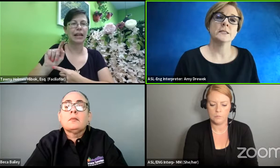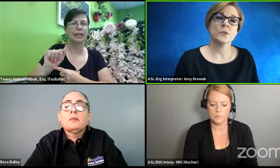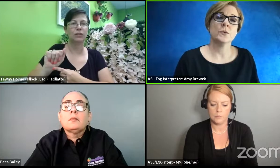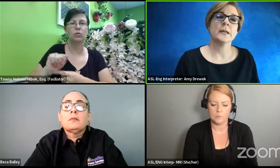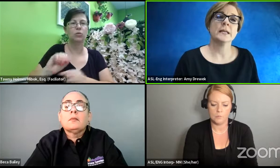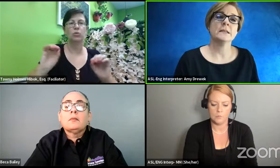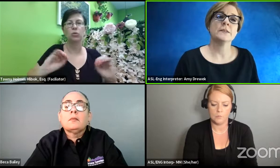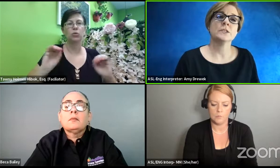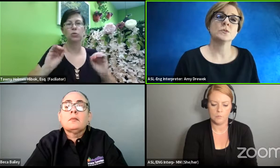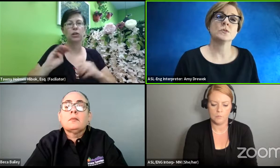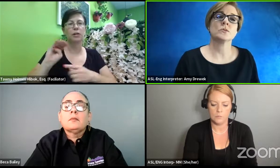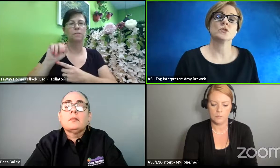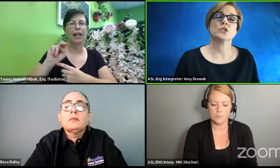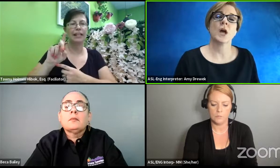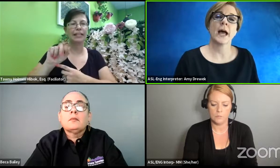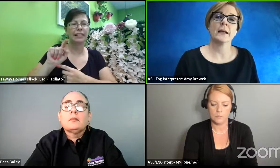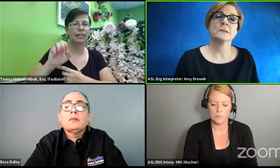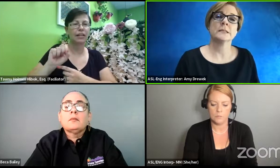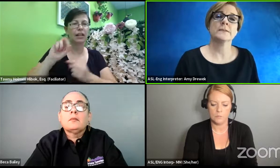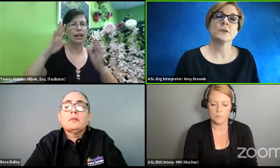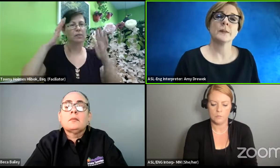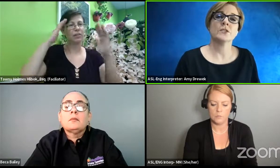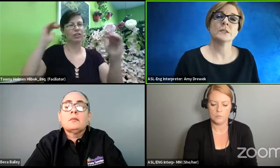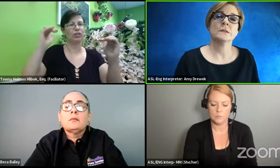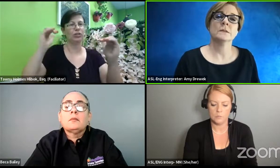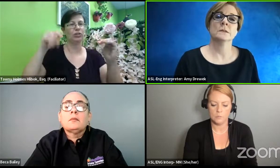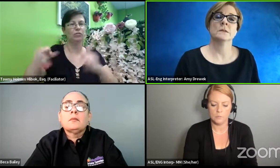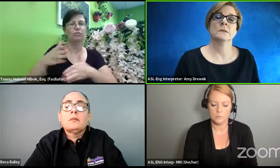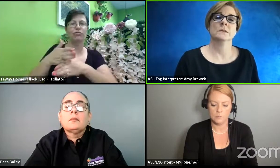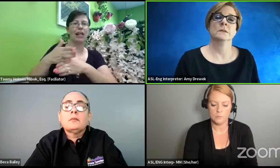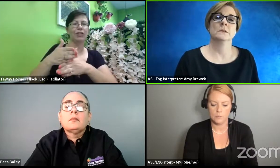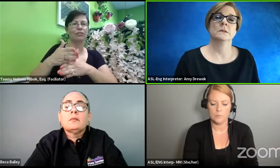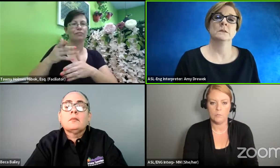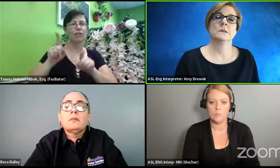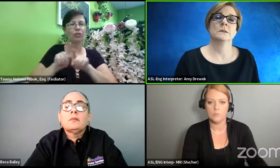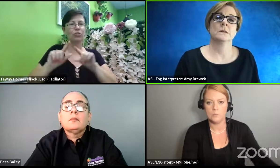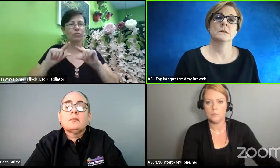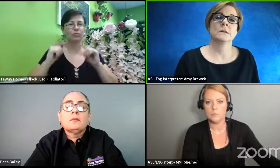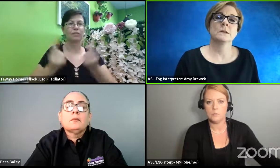It's tied to individual child's information.